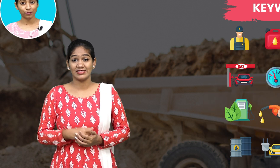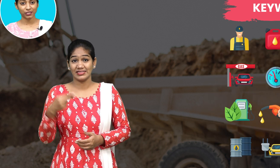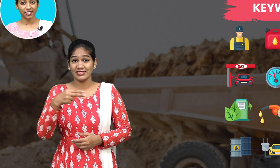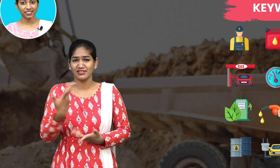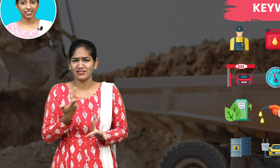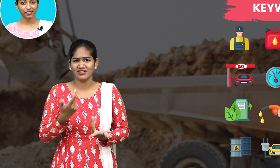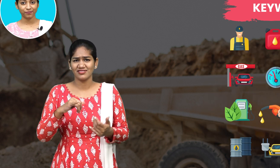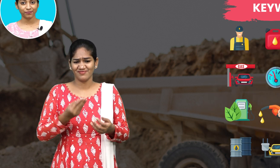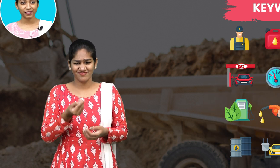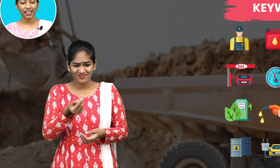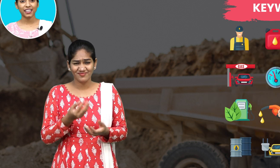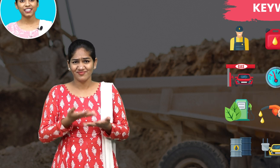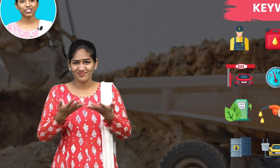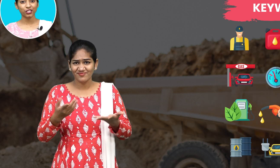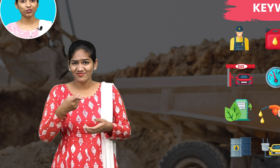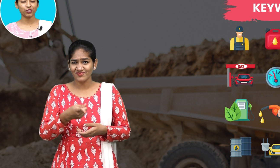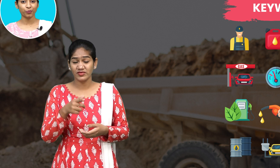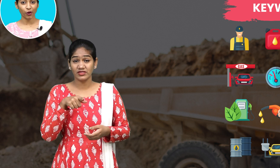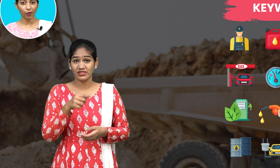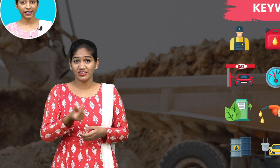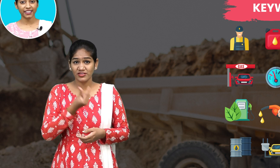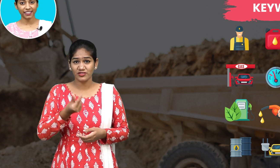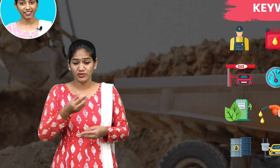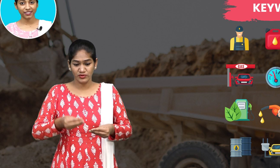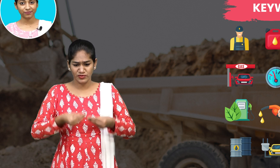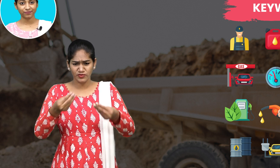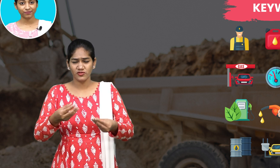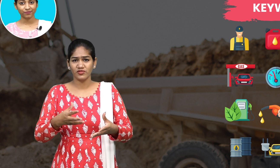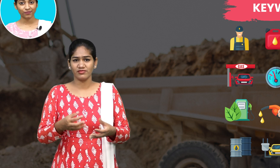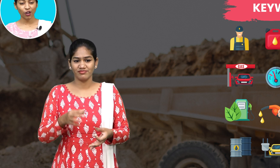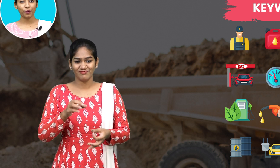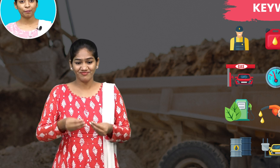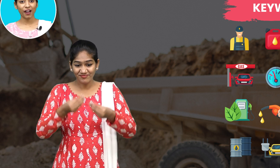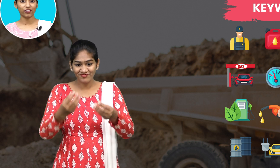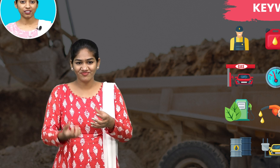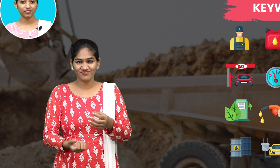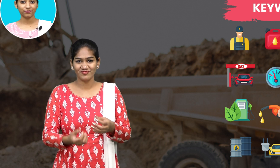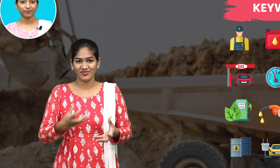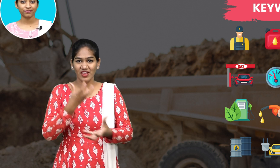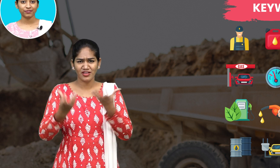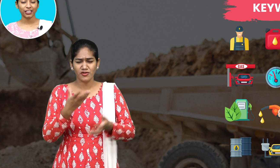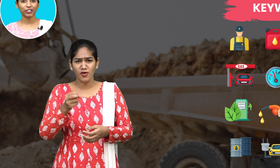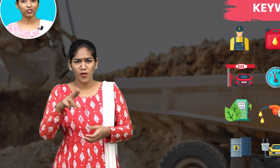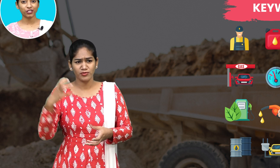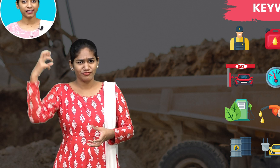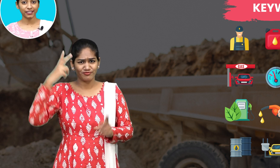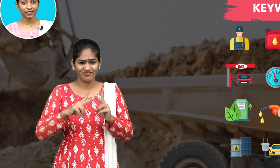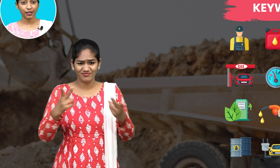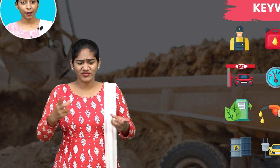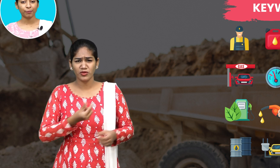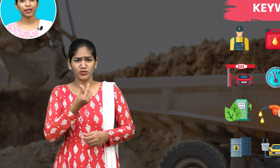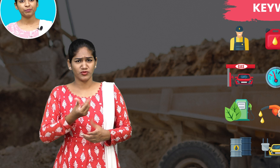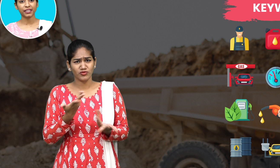a substance that is used to provide heat or power,